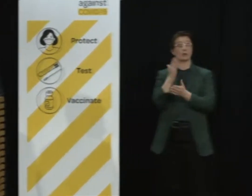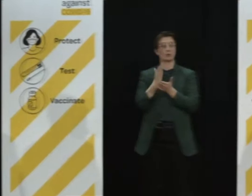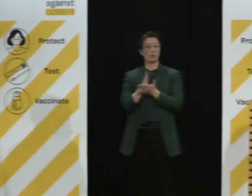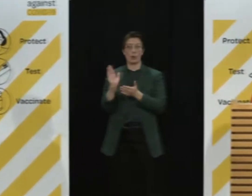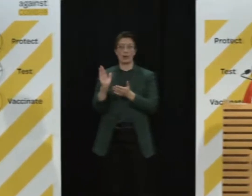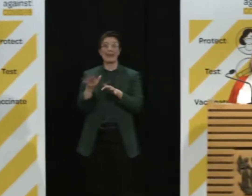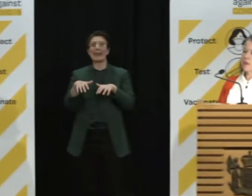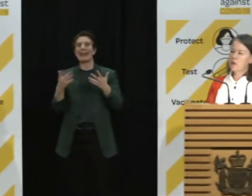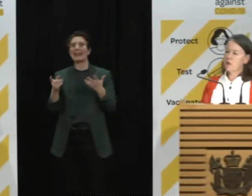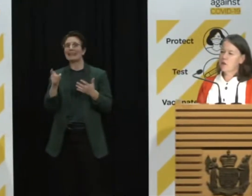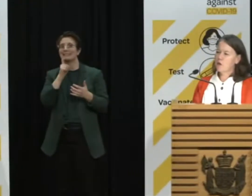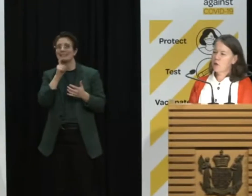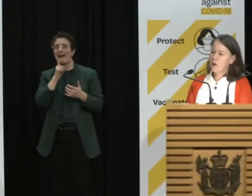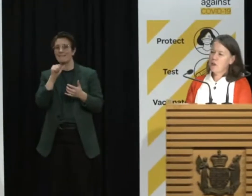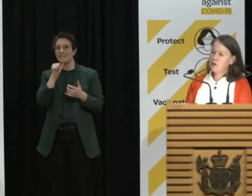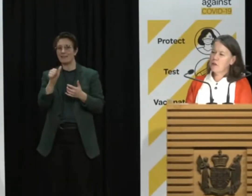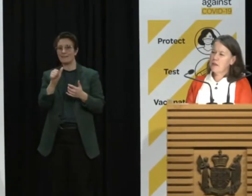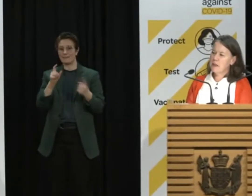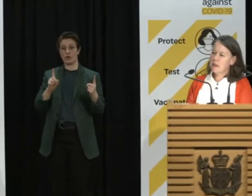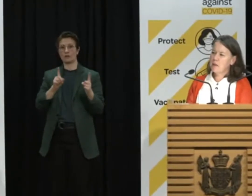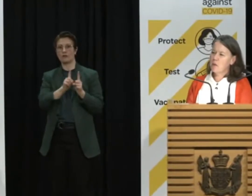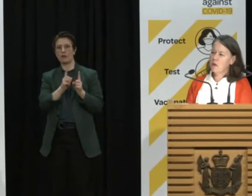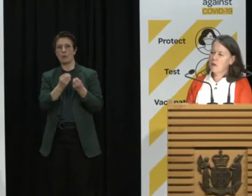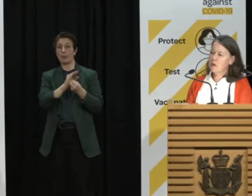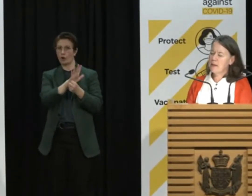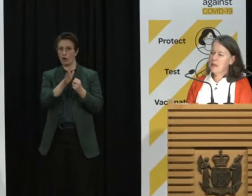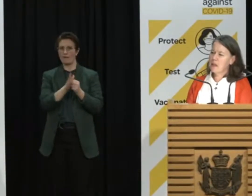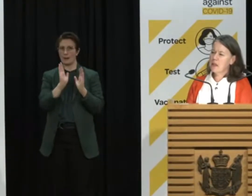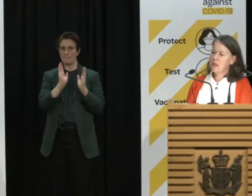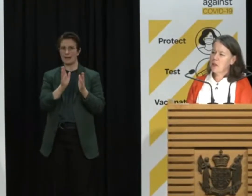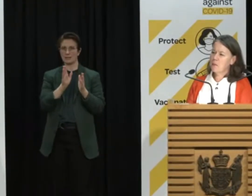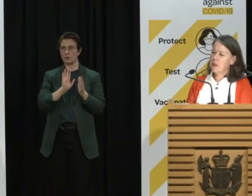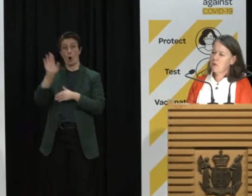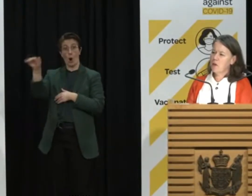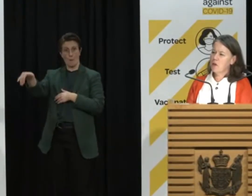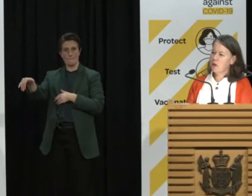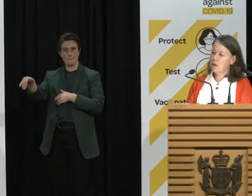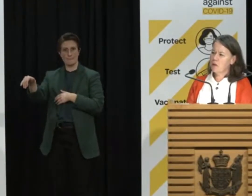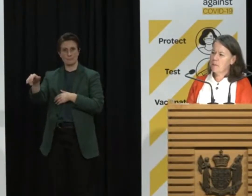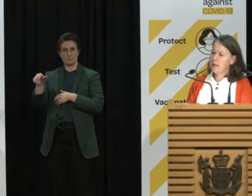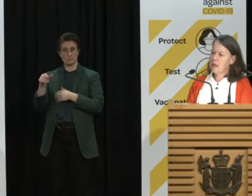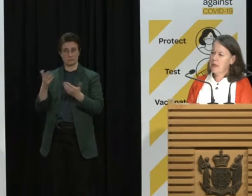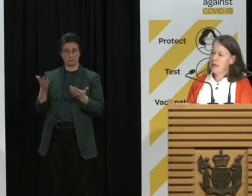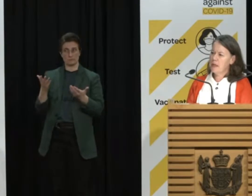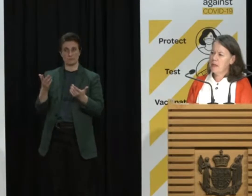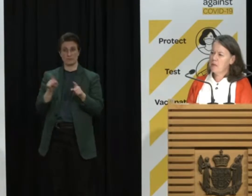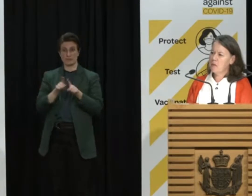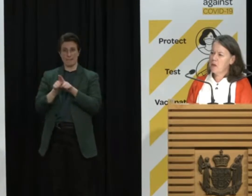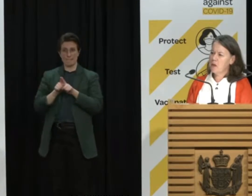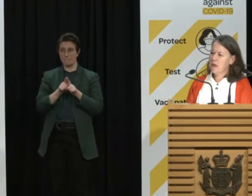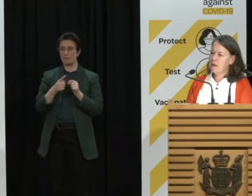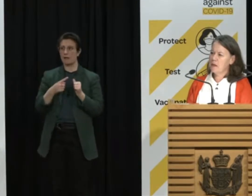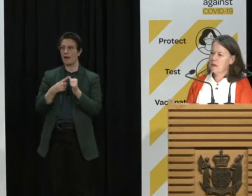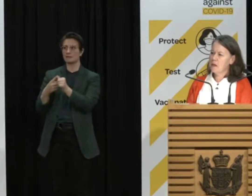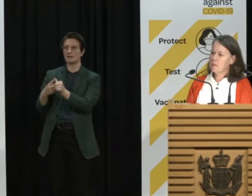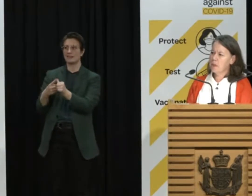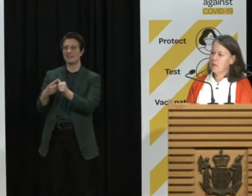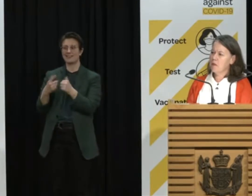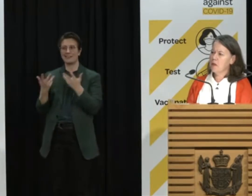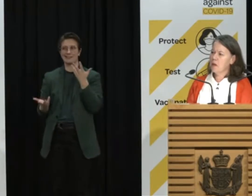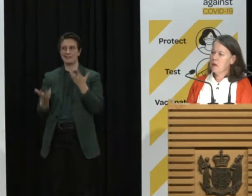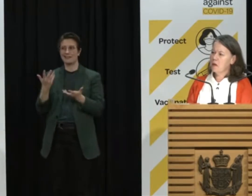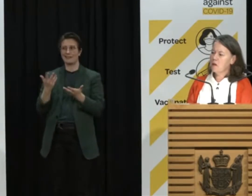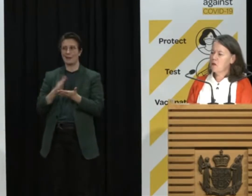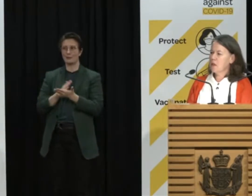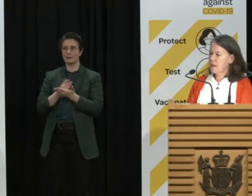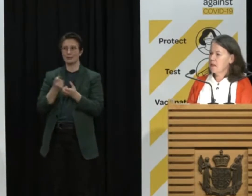I'm not quite sure if I understand the question. There is existing protocols that the DHBs follow. Should there be a case, it's very case